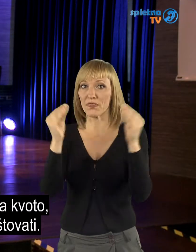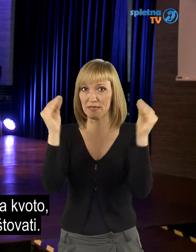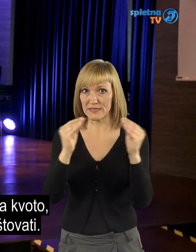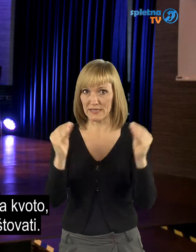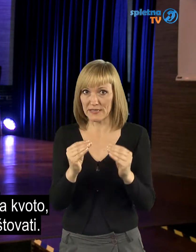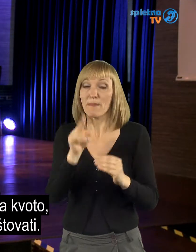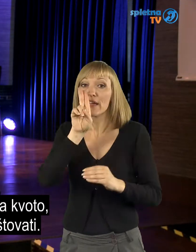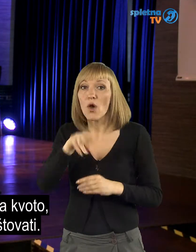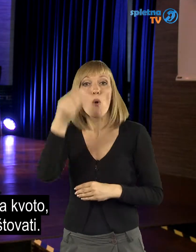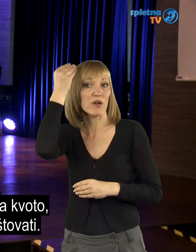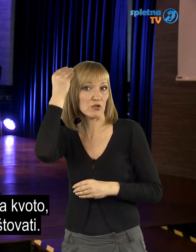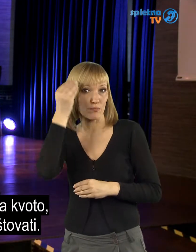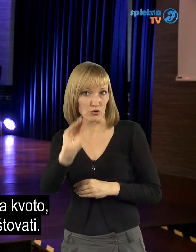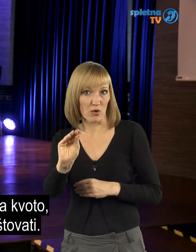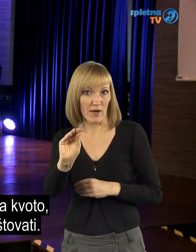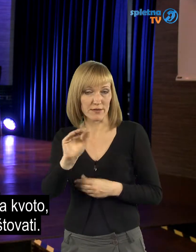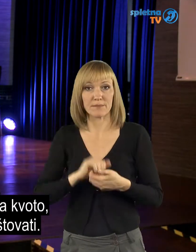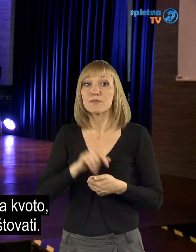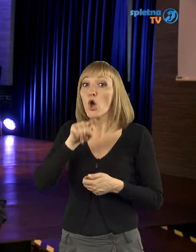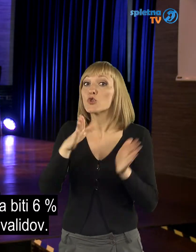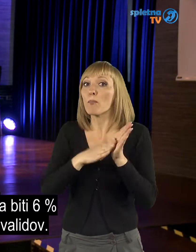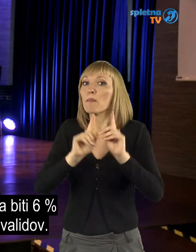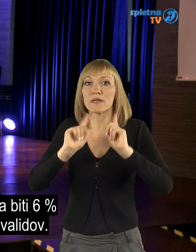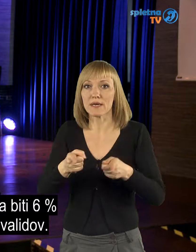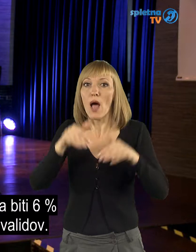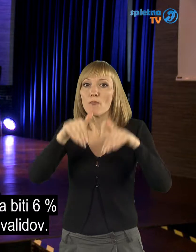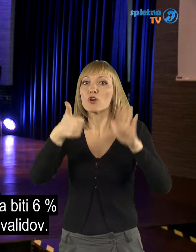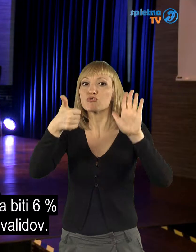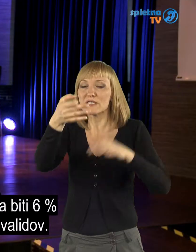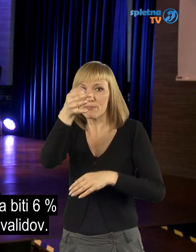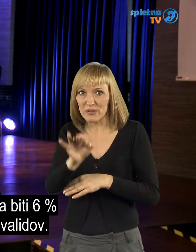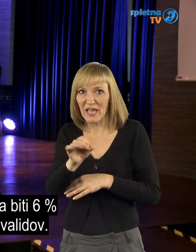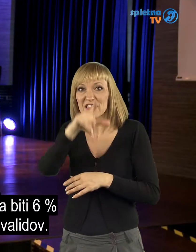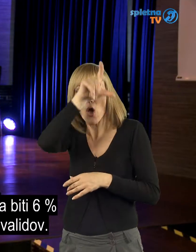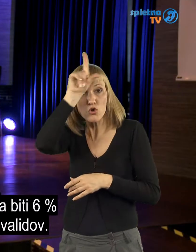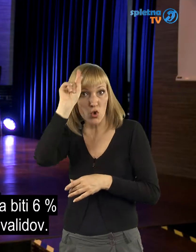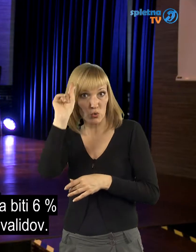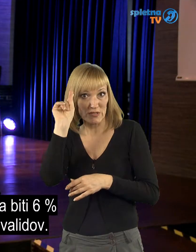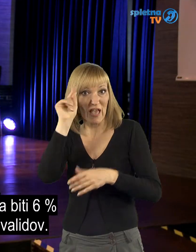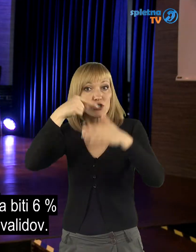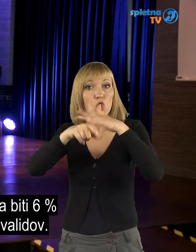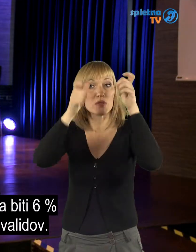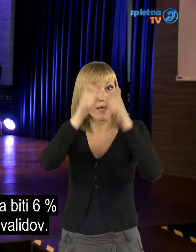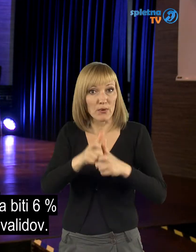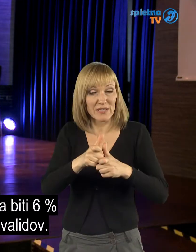a quota they have to respect, which is 6% of the workers must be